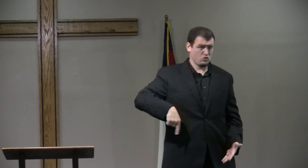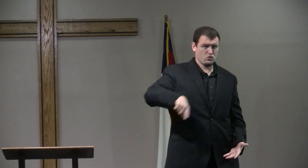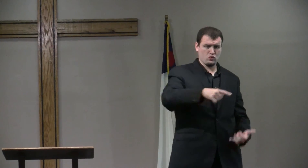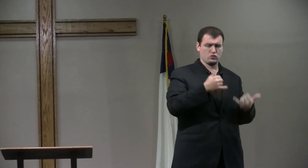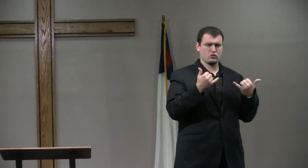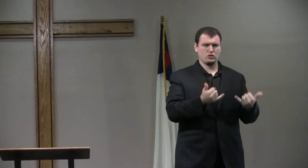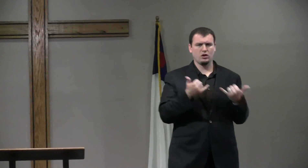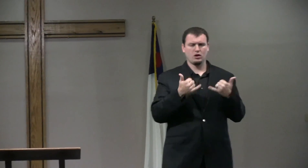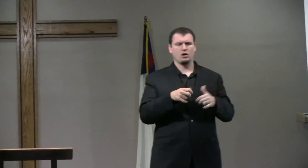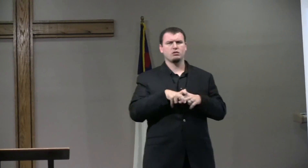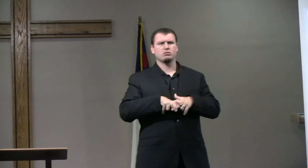That's when we get new life.